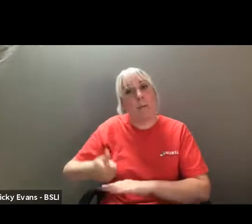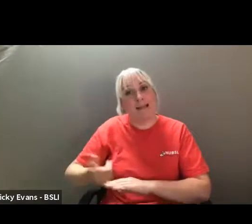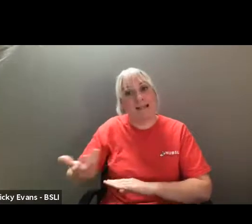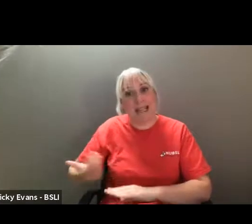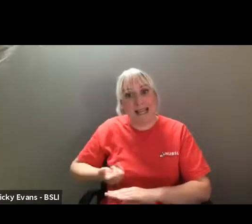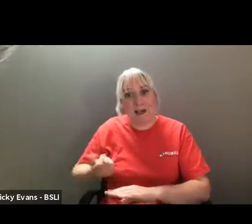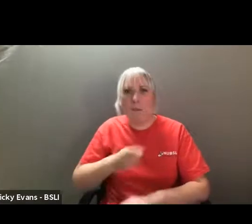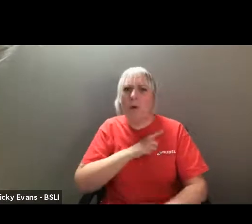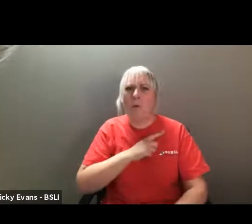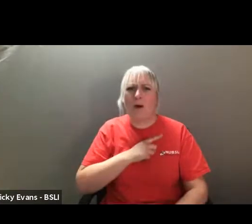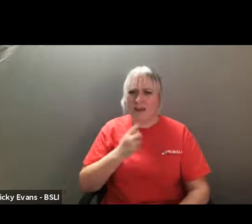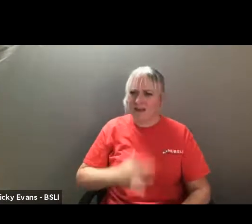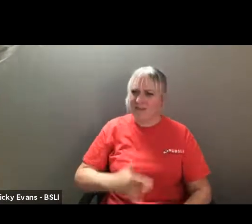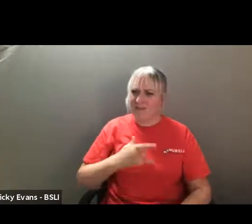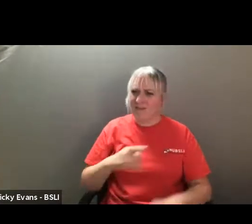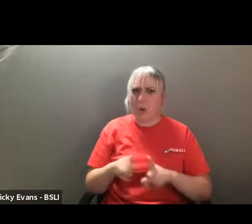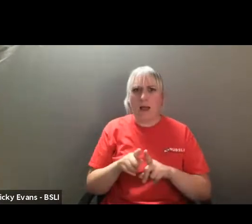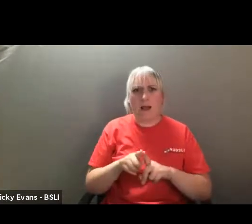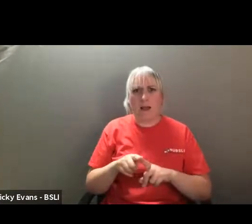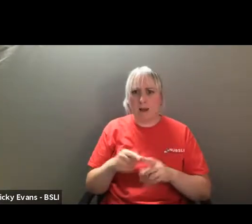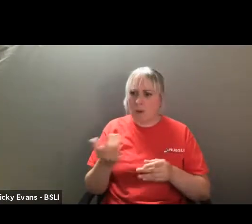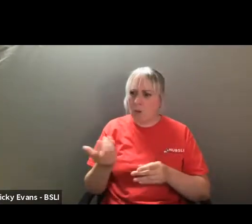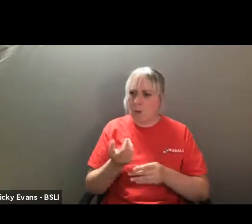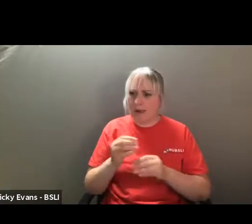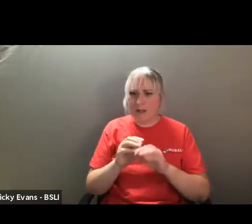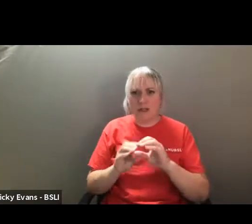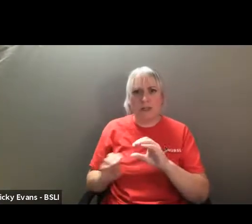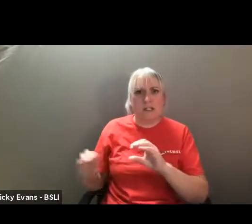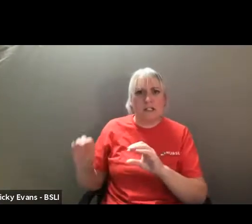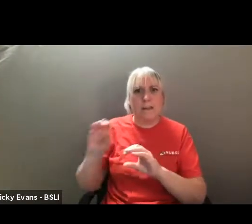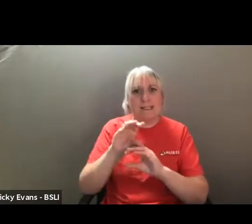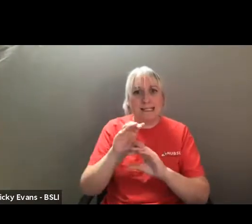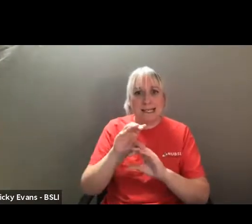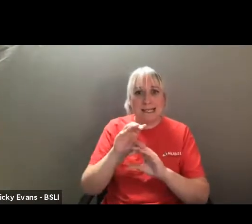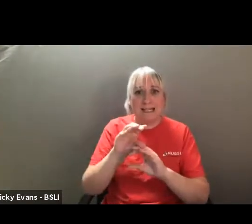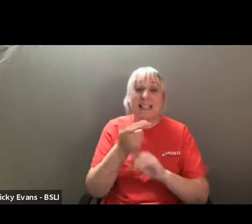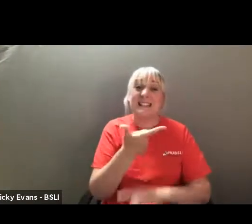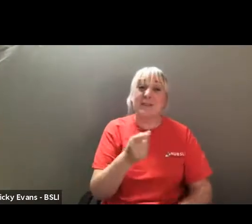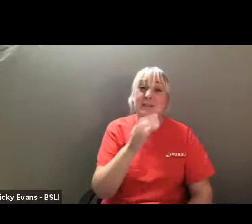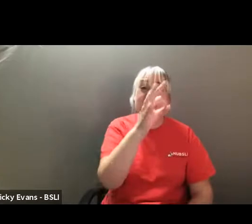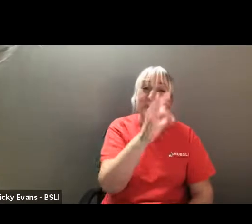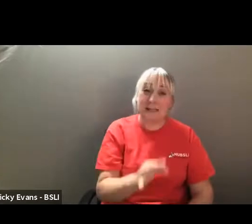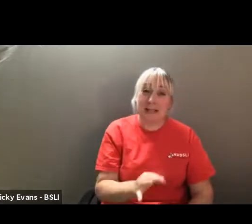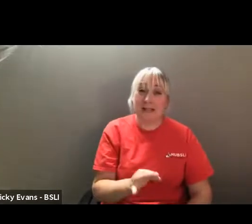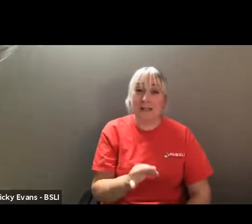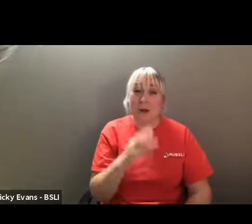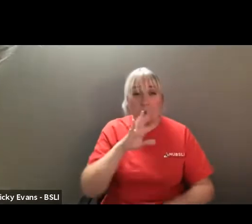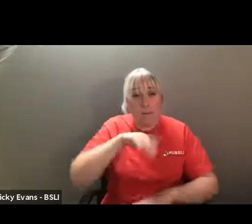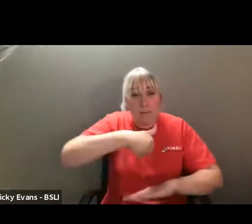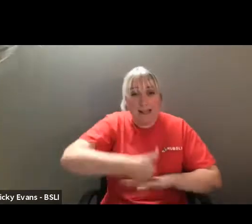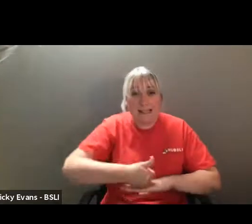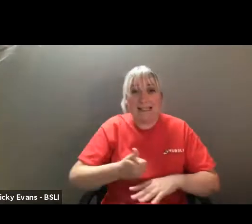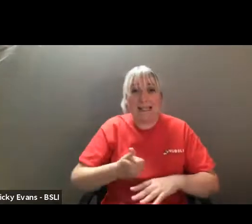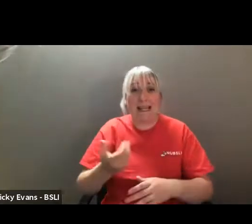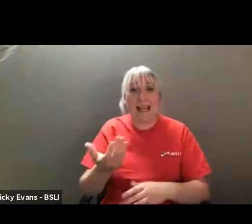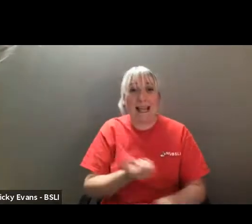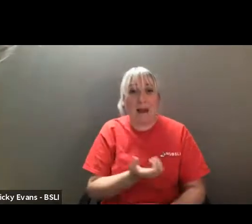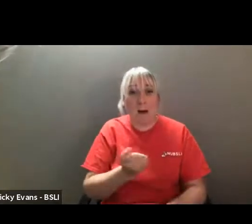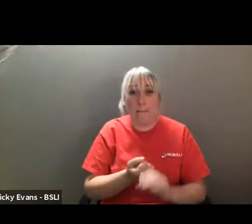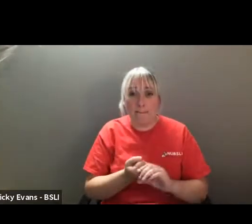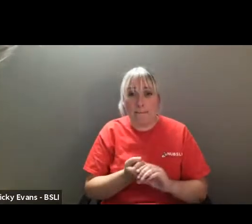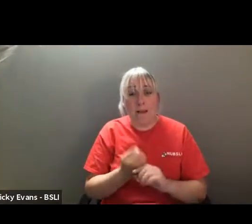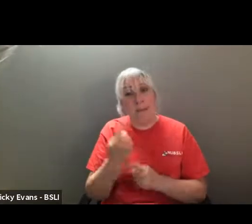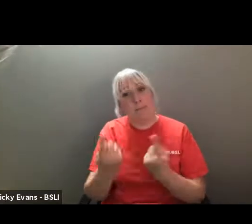wage subsidy, so that 70% of people on the basic income who were